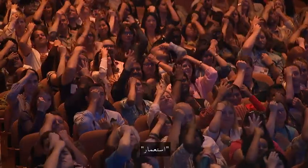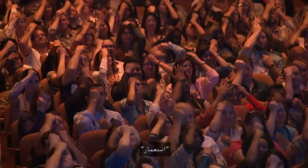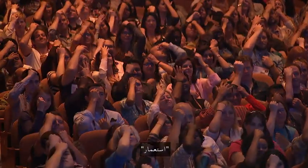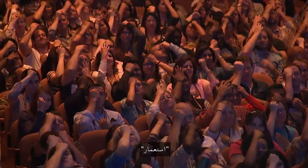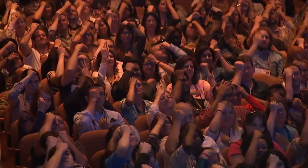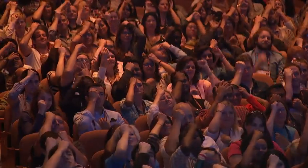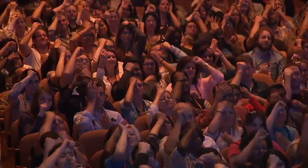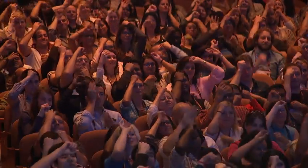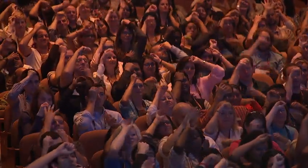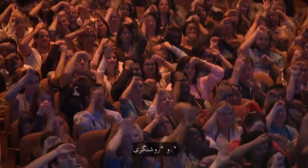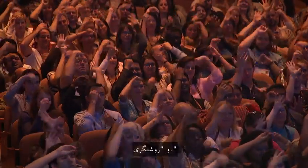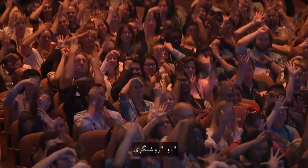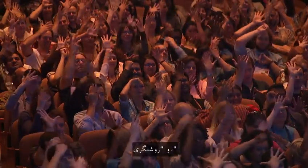colonization, and enlightenment.